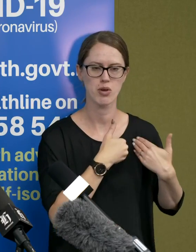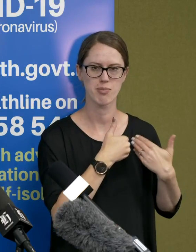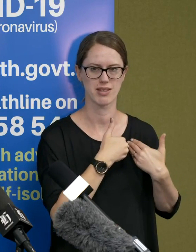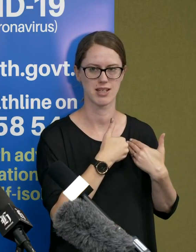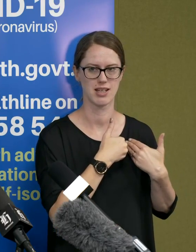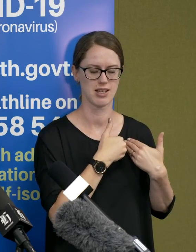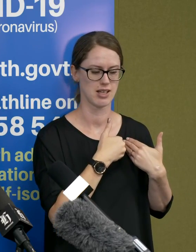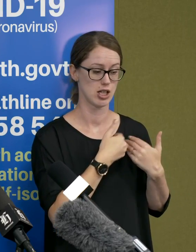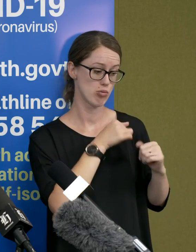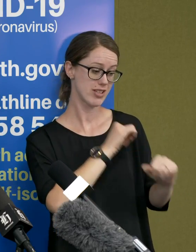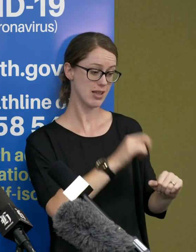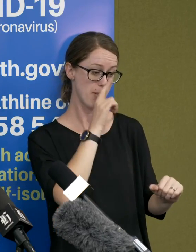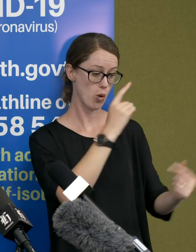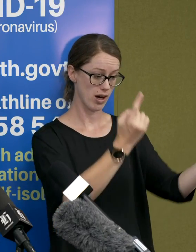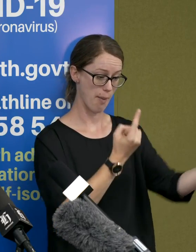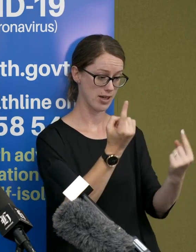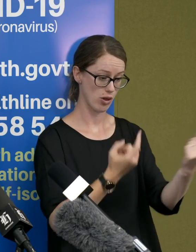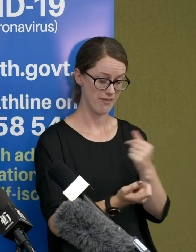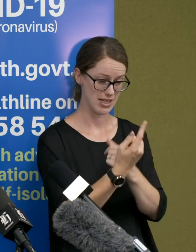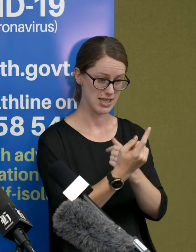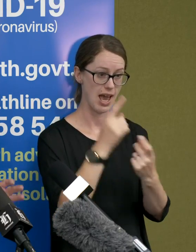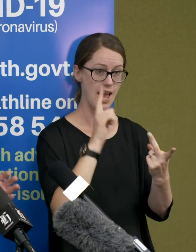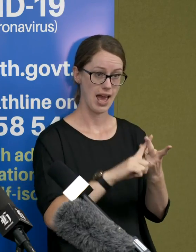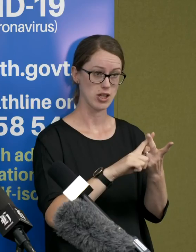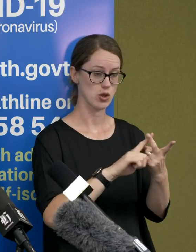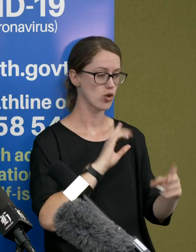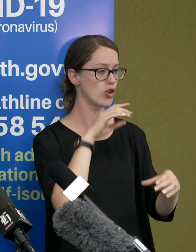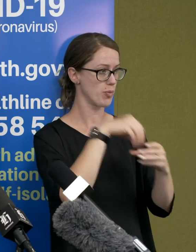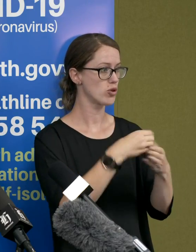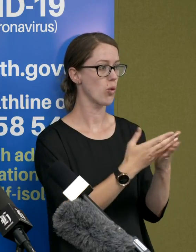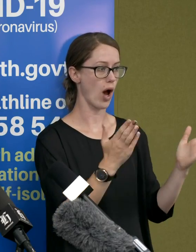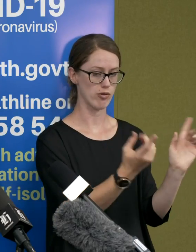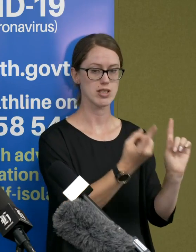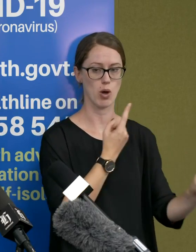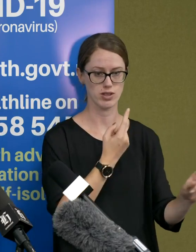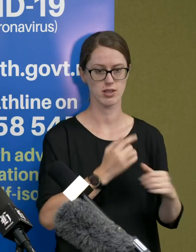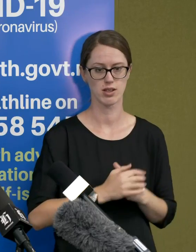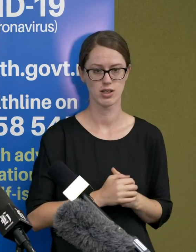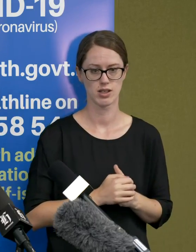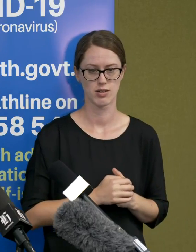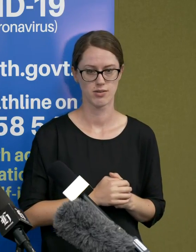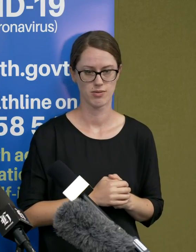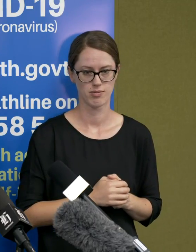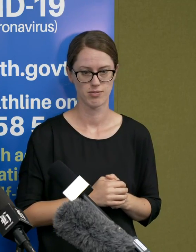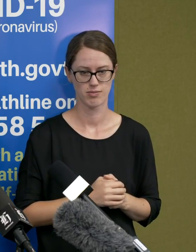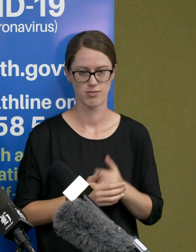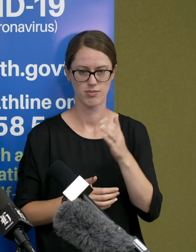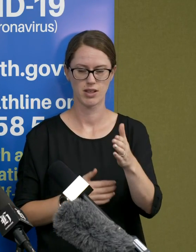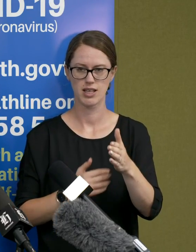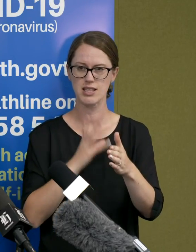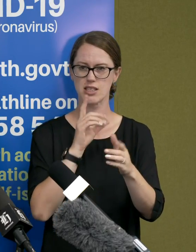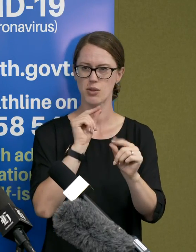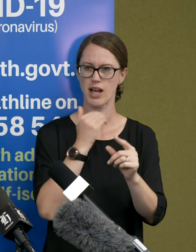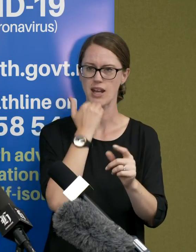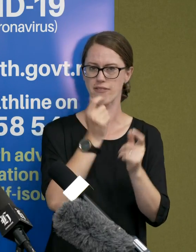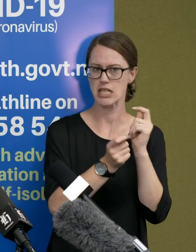responsibility, not just to protect the people attending the event, but actually to contribute to a wider response, and I'm sure they'll take that seriously. Sorry? Is enough testing being